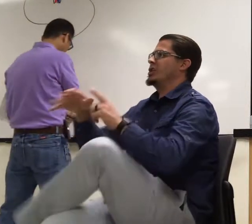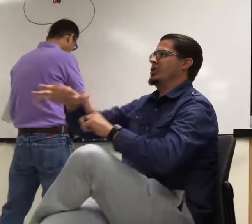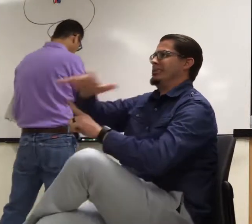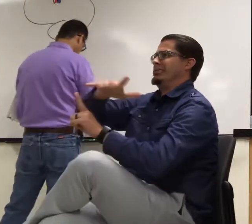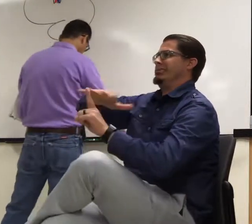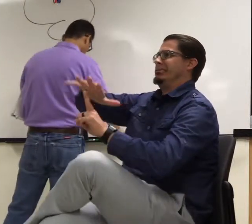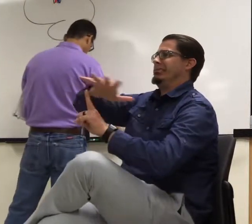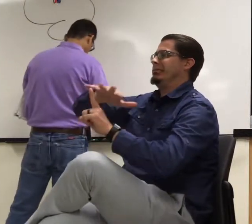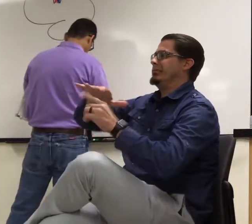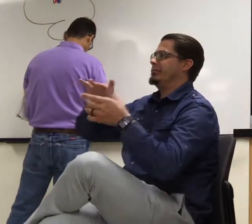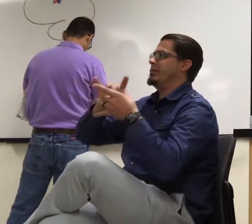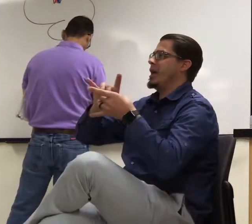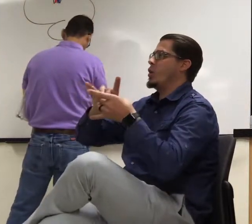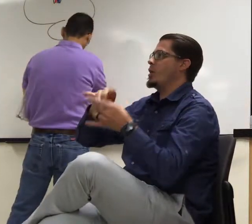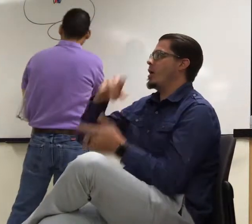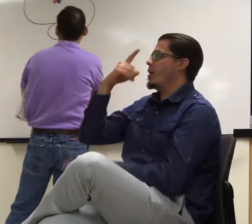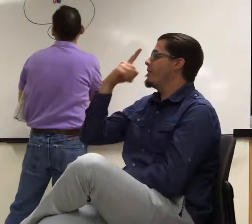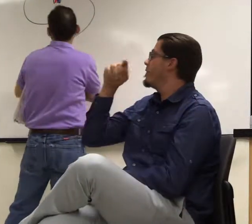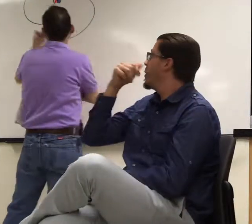for